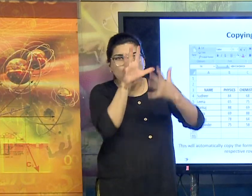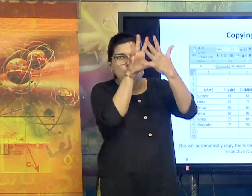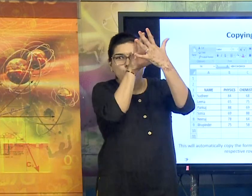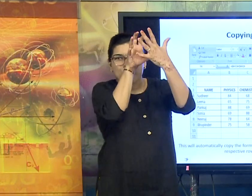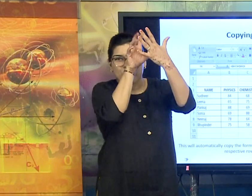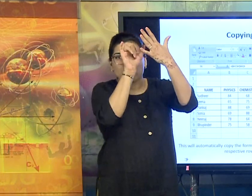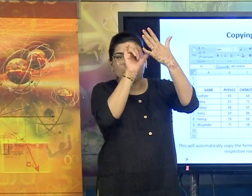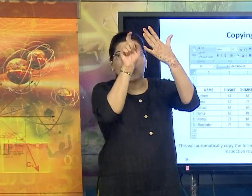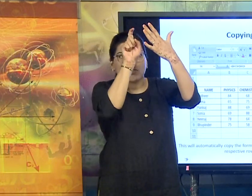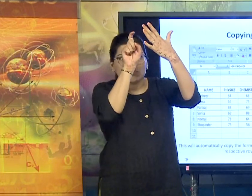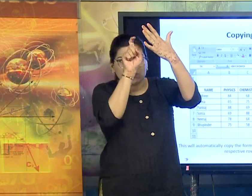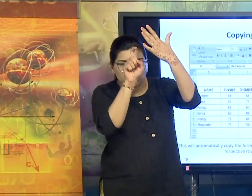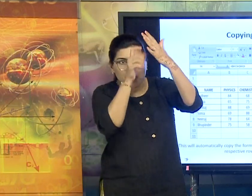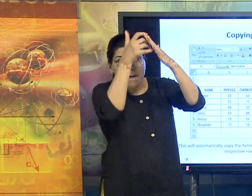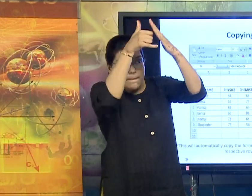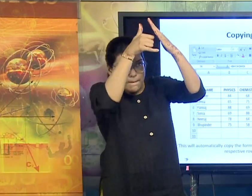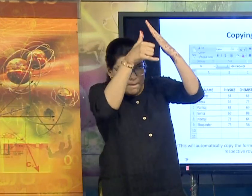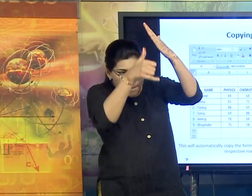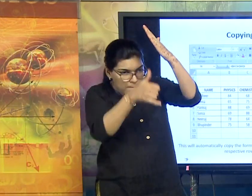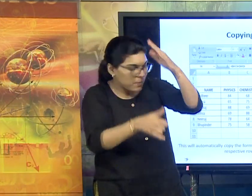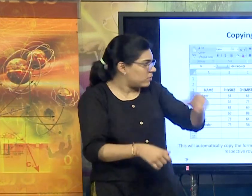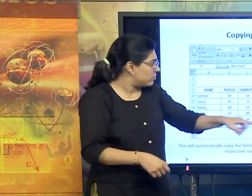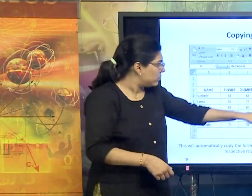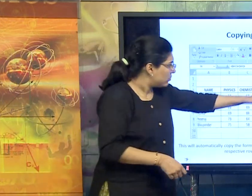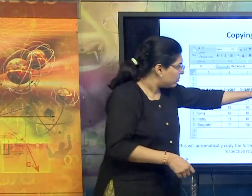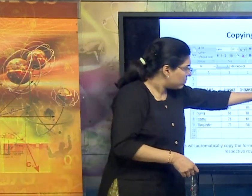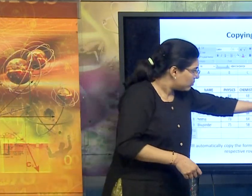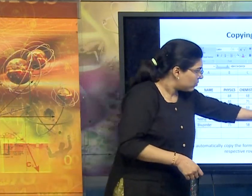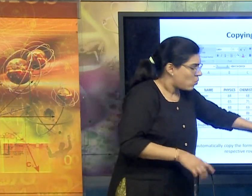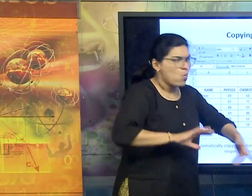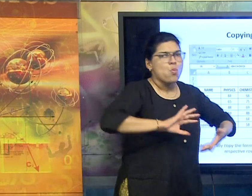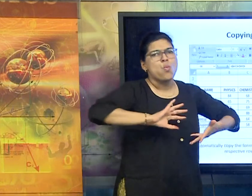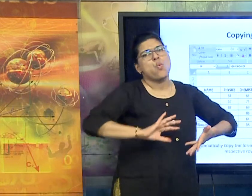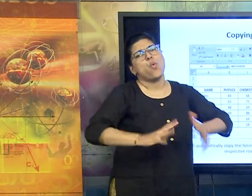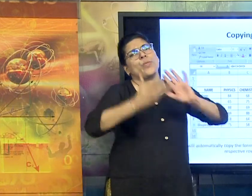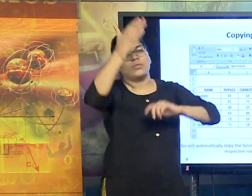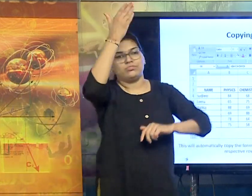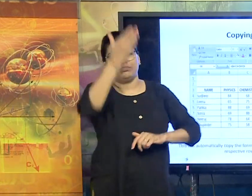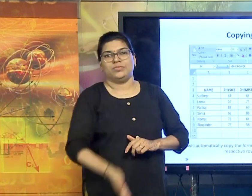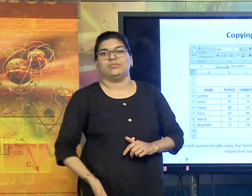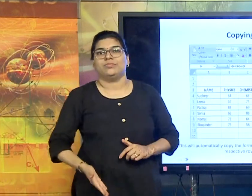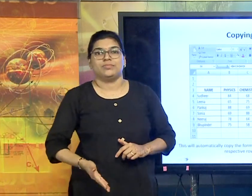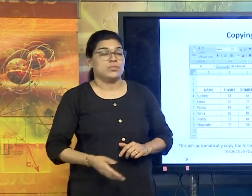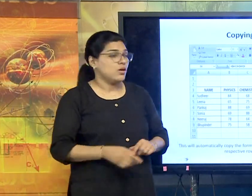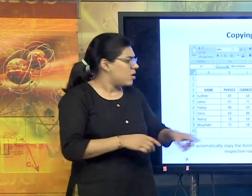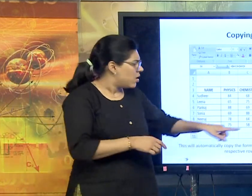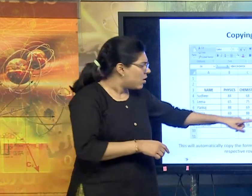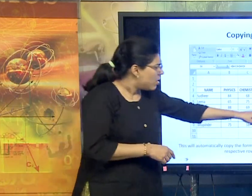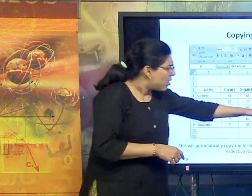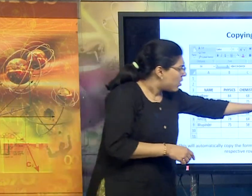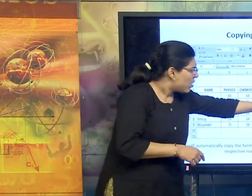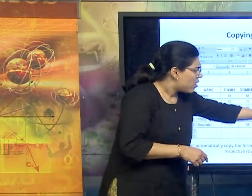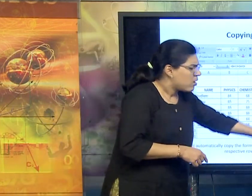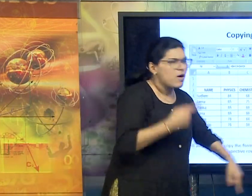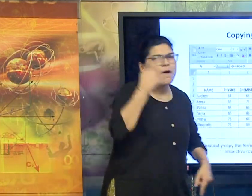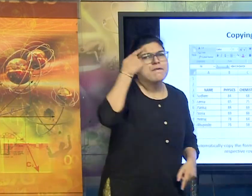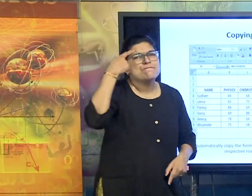that. But you just need to drag that cell with the help of mouse. Then automatically